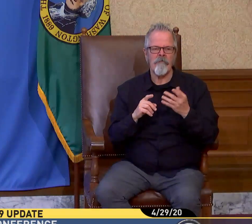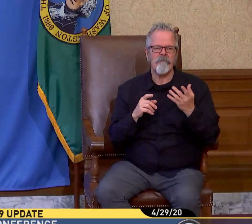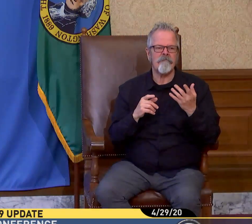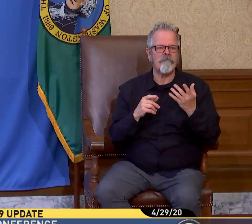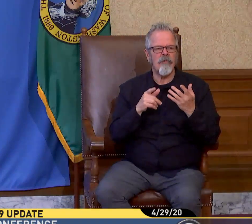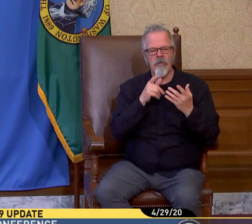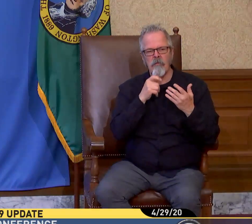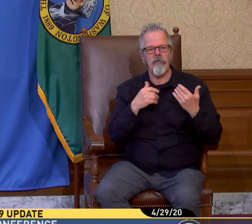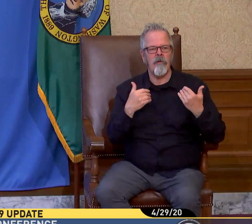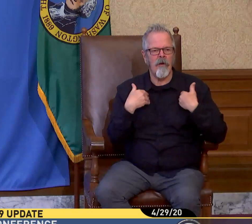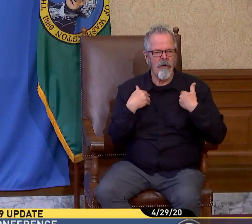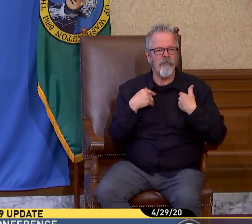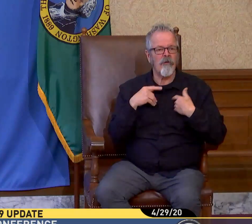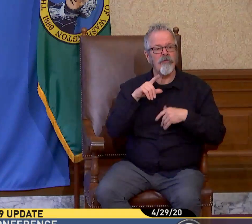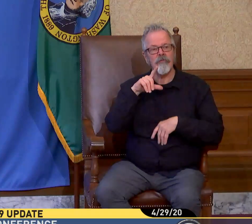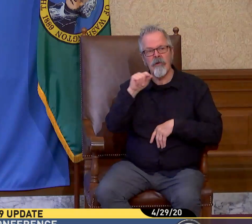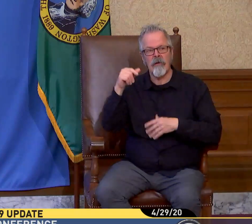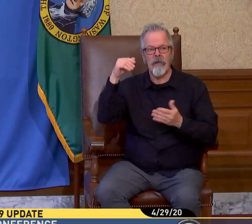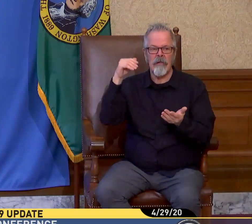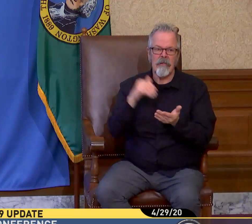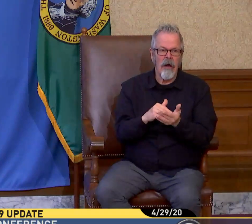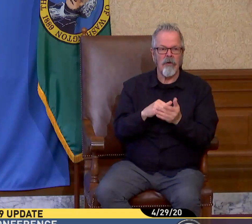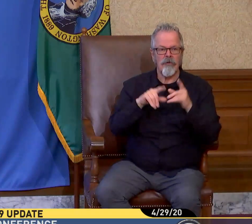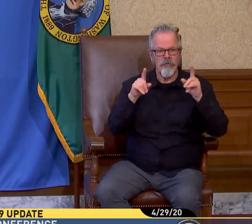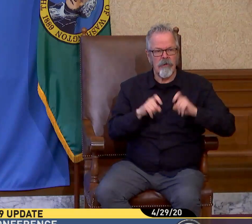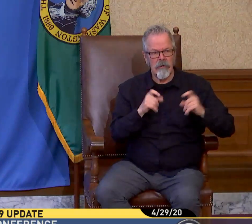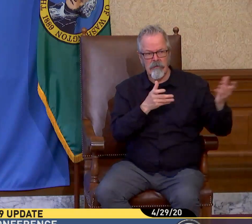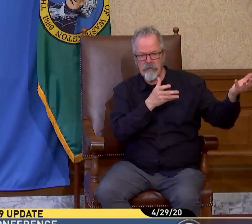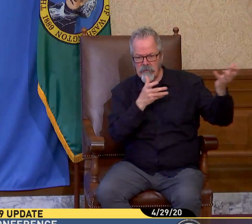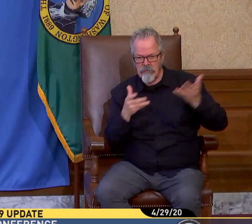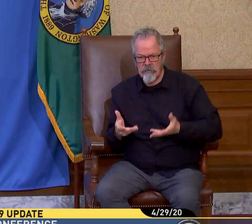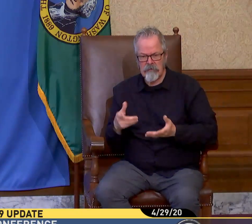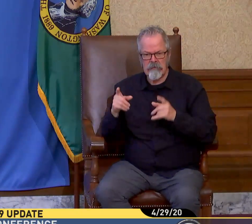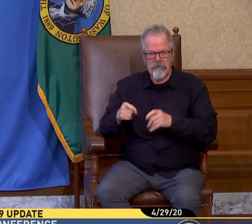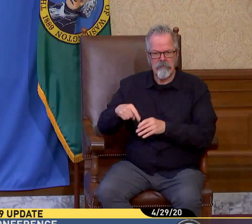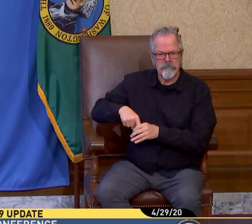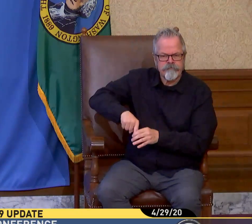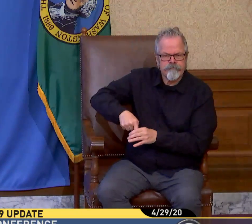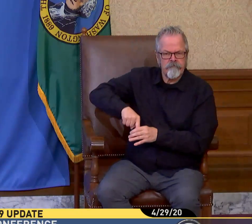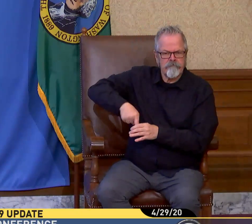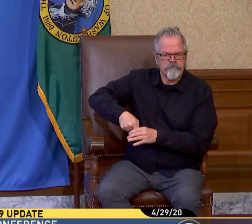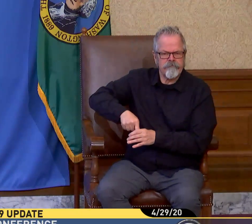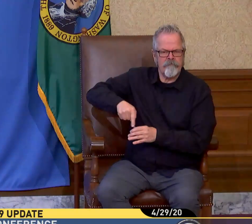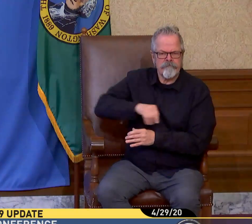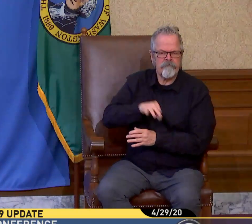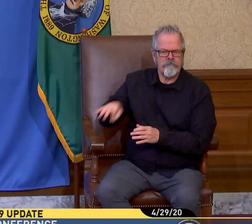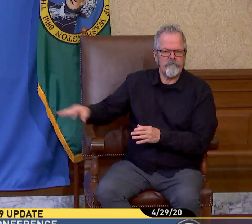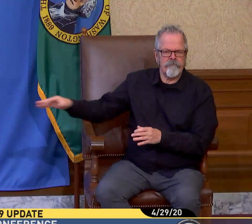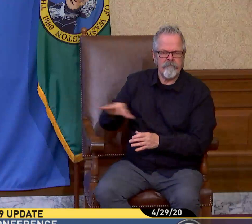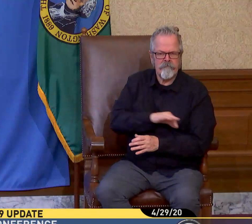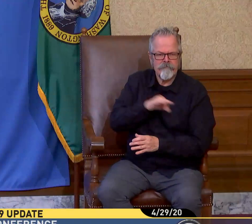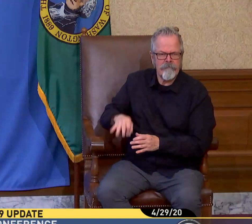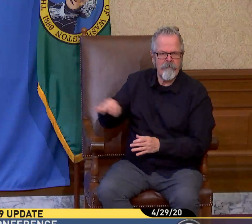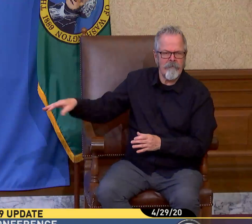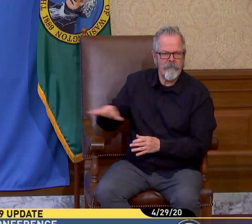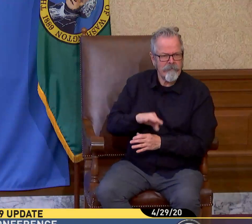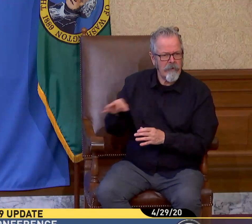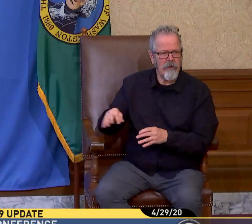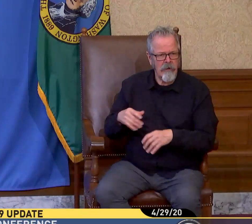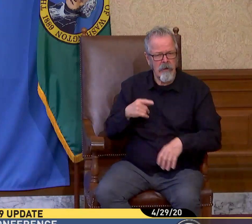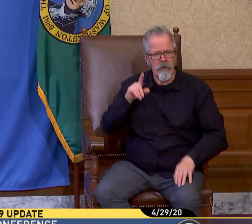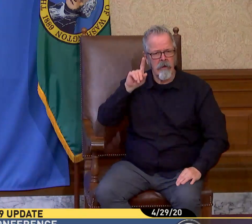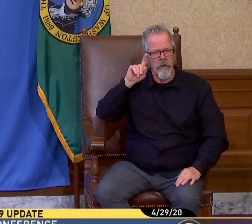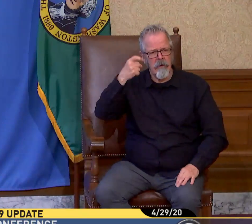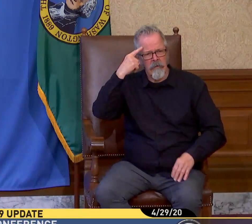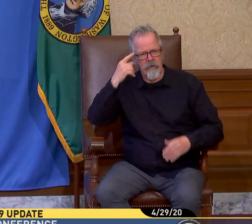This is Kathy Loki. I can start, and then Rocky, you can add anything you want. I don't have the number in front of me right now as to the